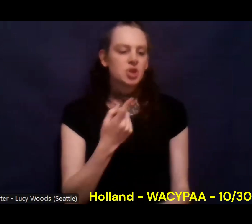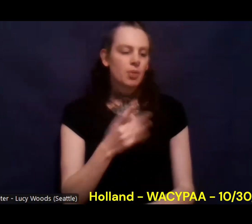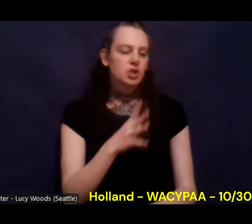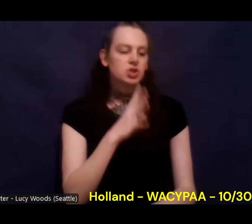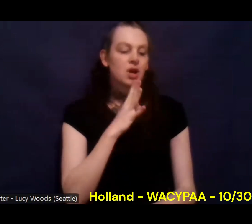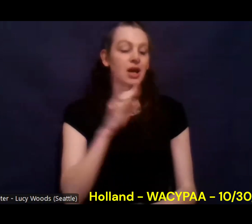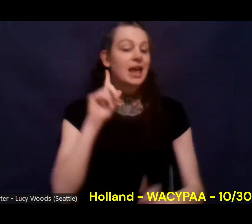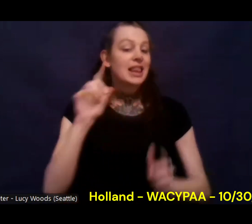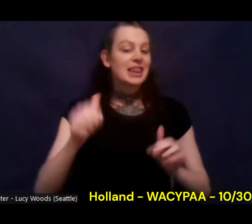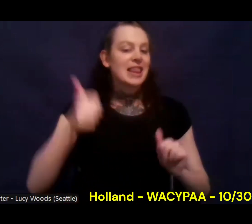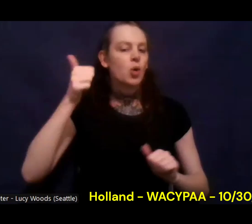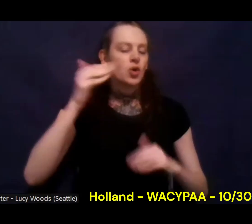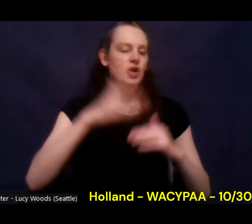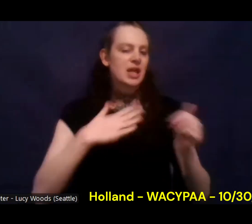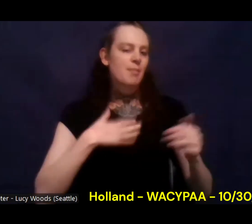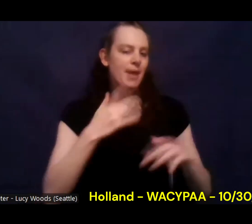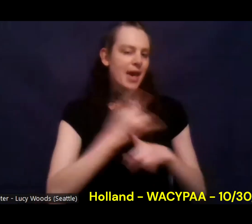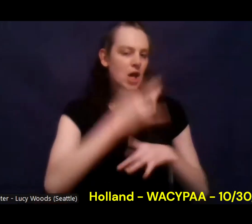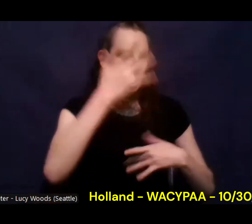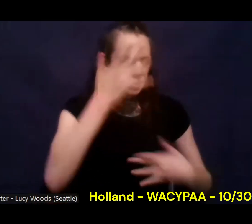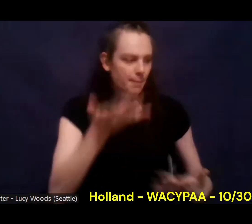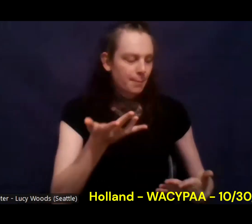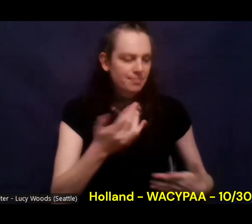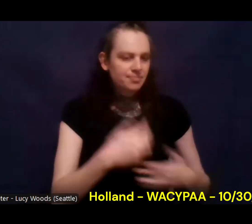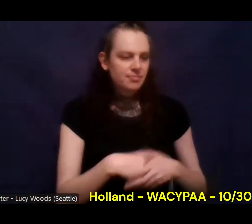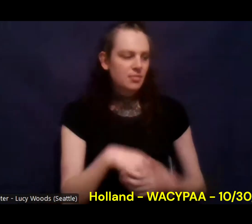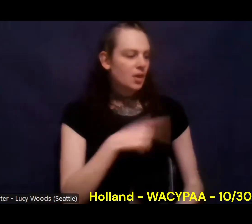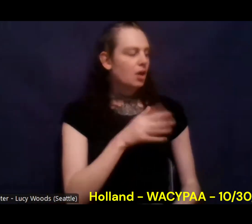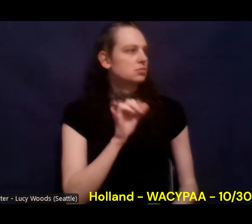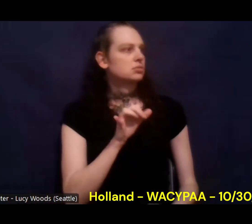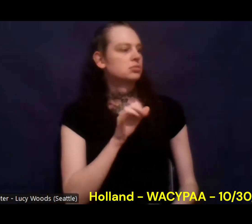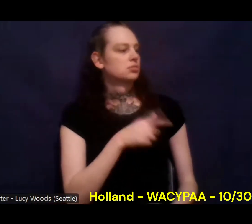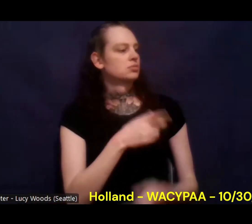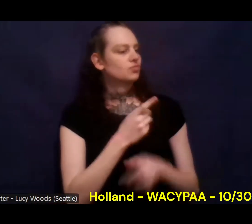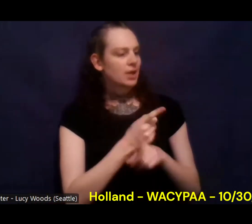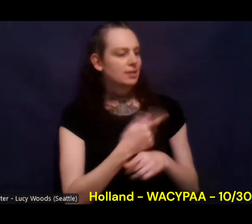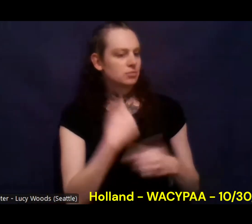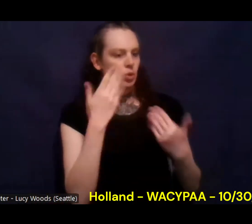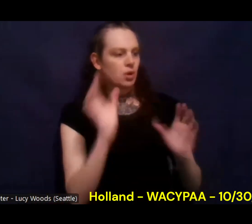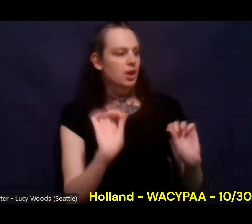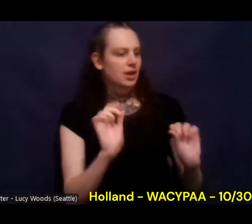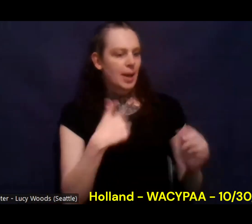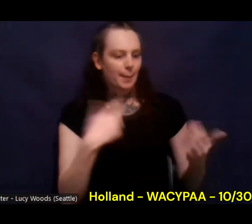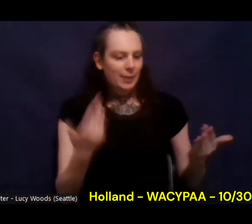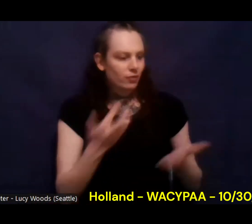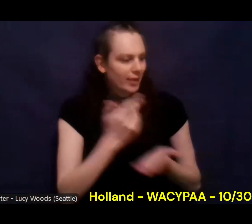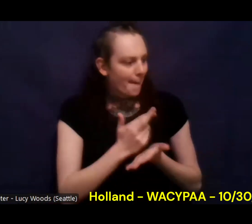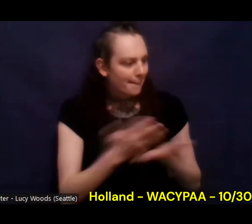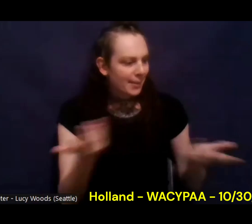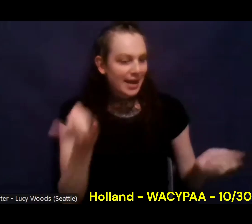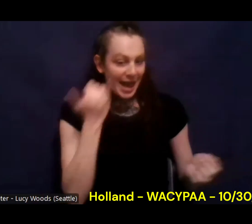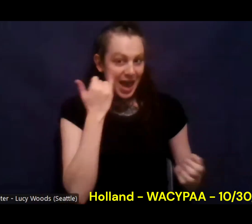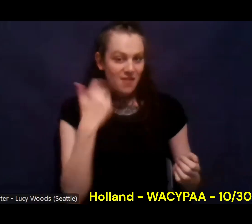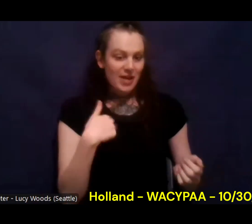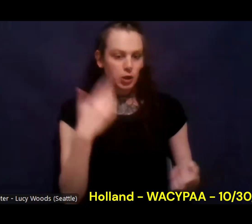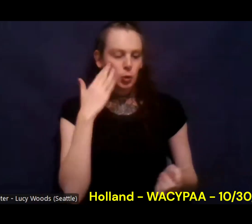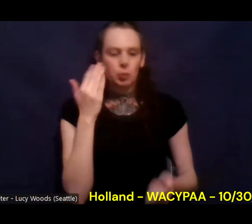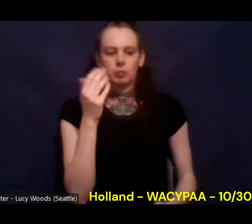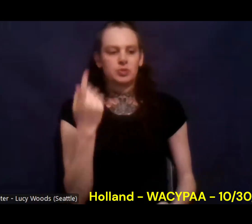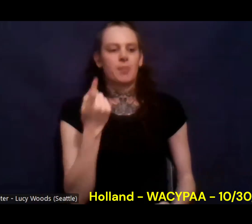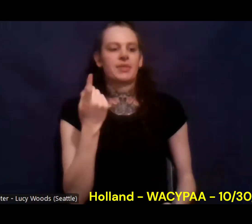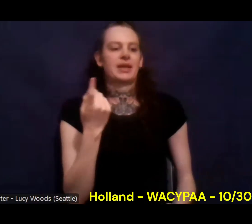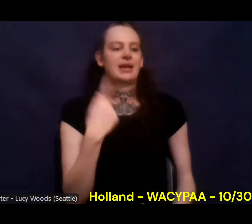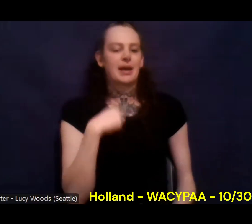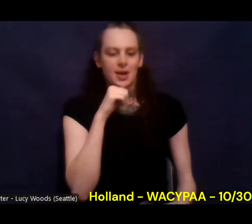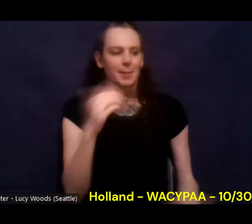time. So I was like, yeah, you're right. Like I don't know anything. Like I'm here. Because like if I knew something, I wouldn't be here. It's as